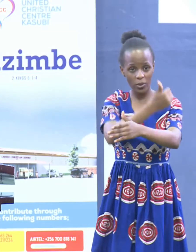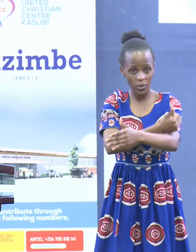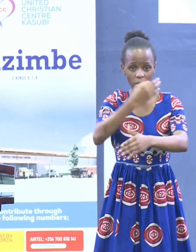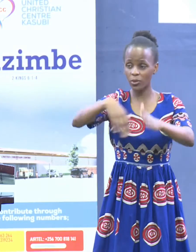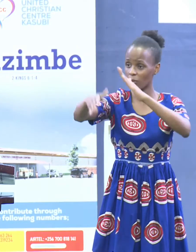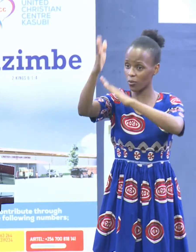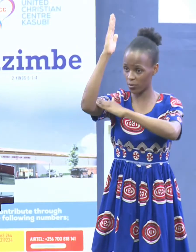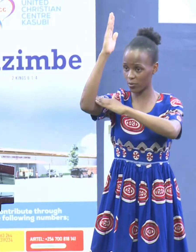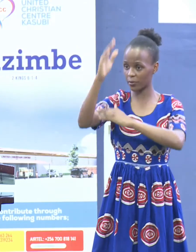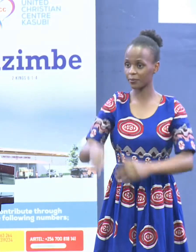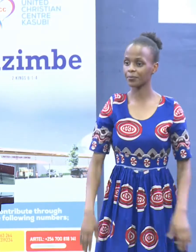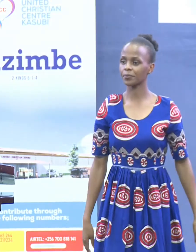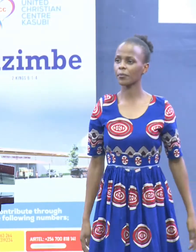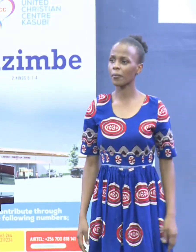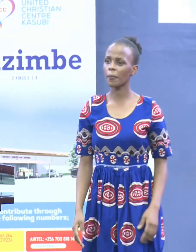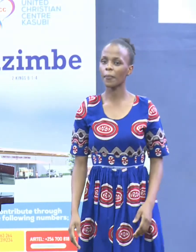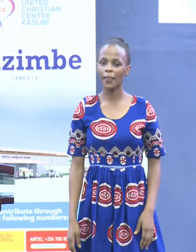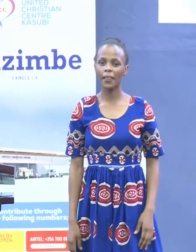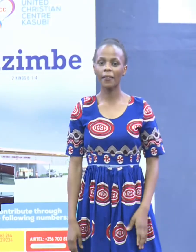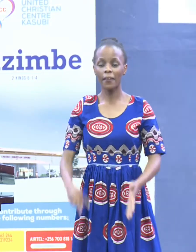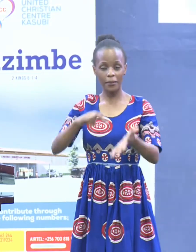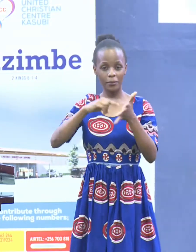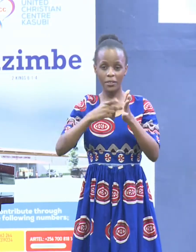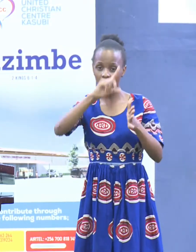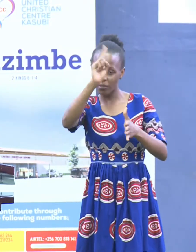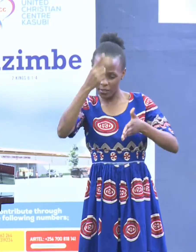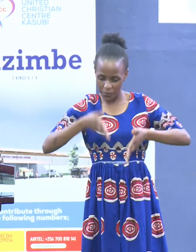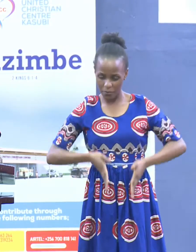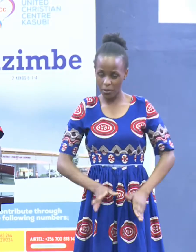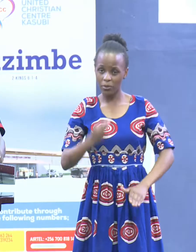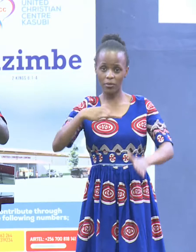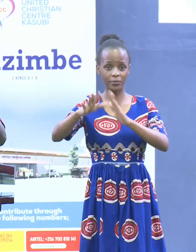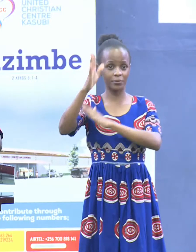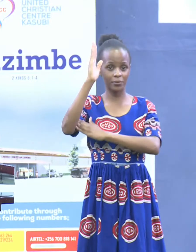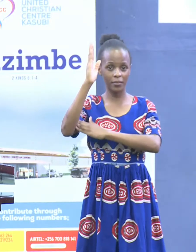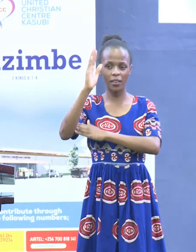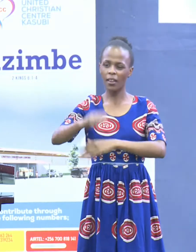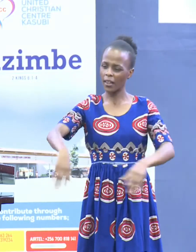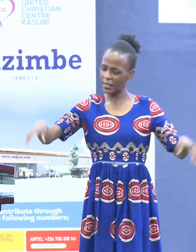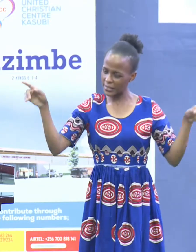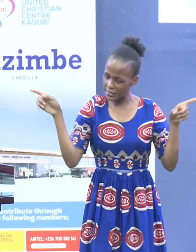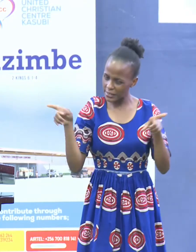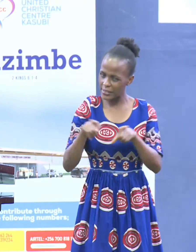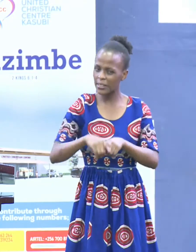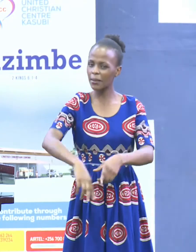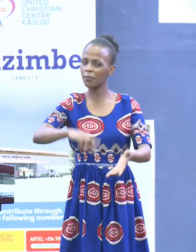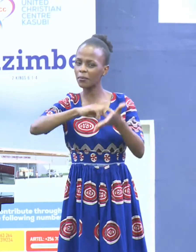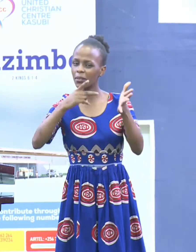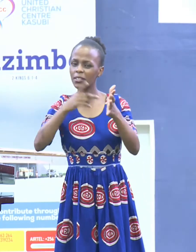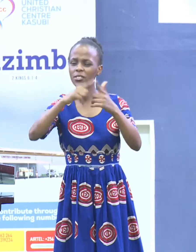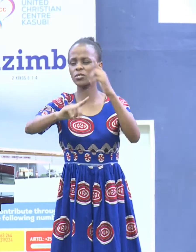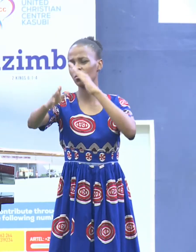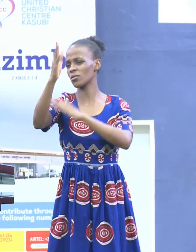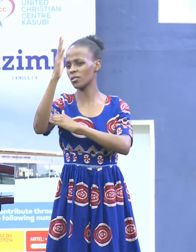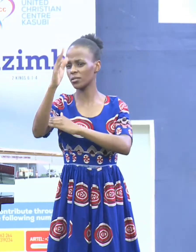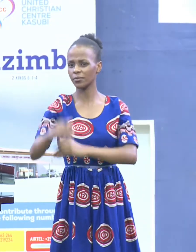the excellent power of him. Oyo ye mubereberye wa Katonda. That is the firstborn of God. Ekyo kyaba ali eri Katonda. That is what he